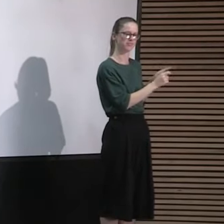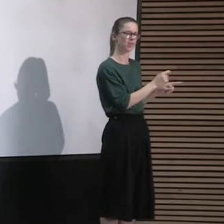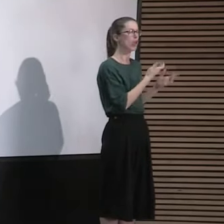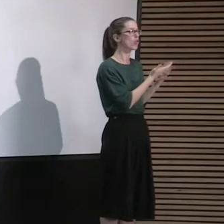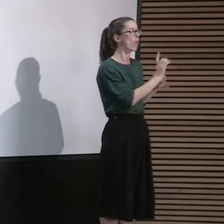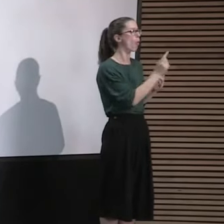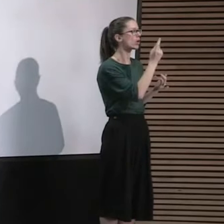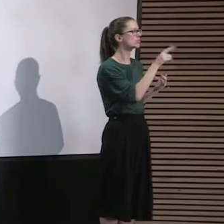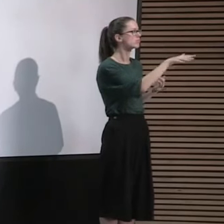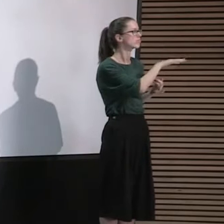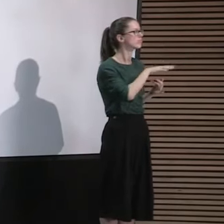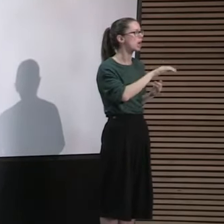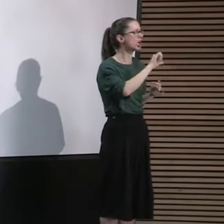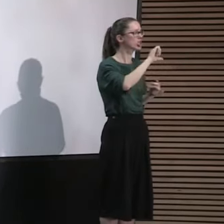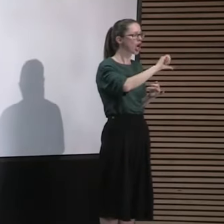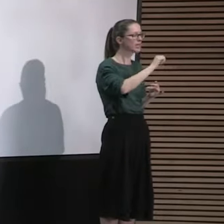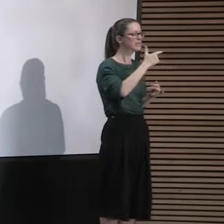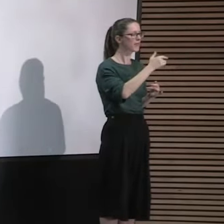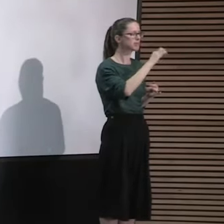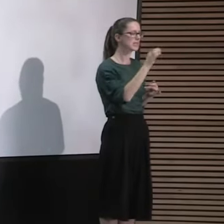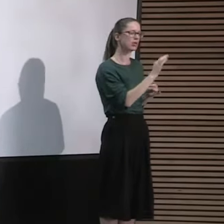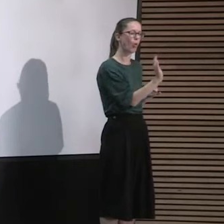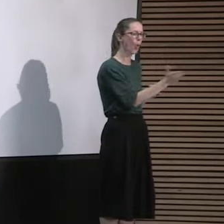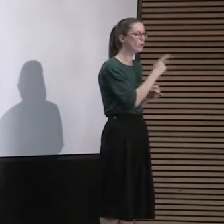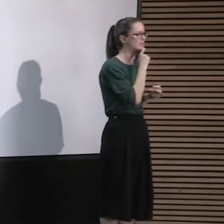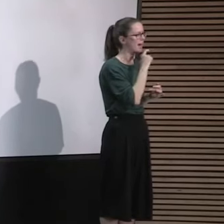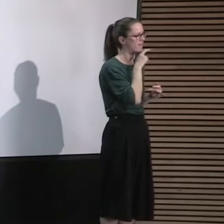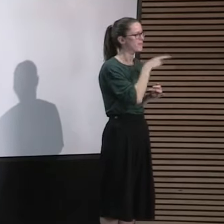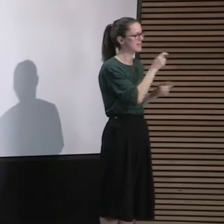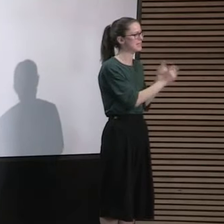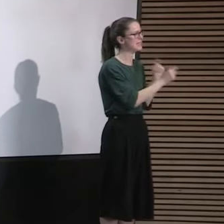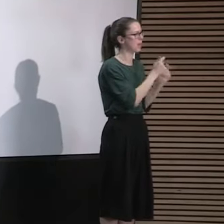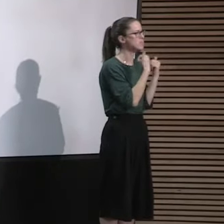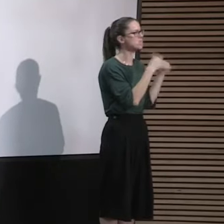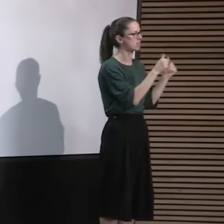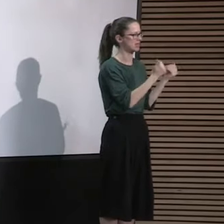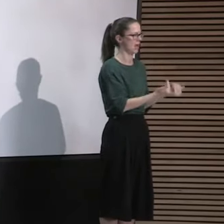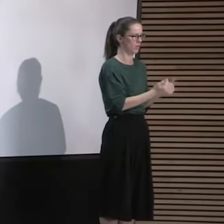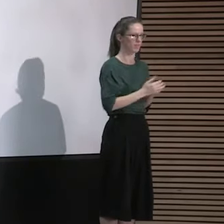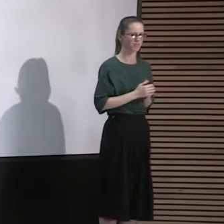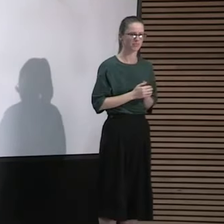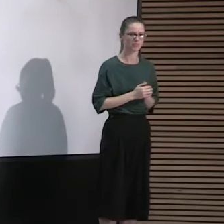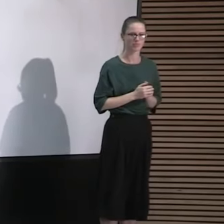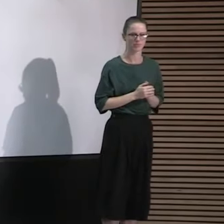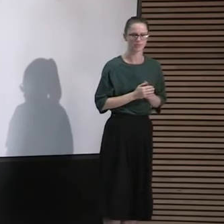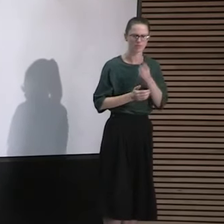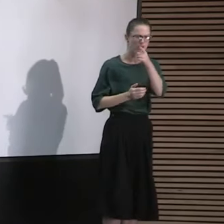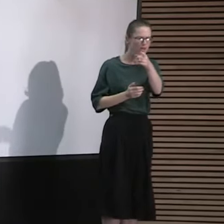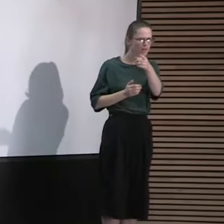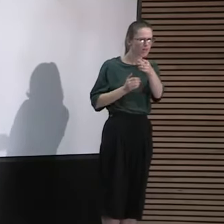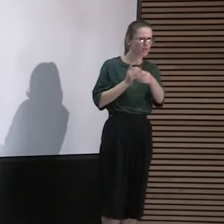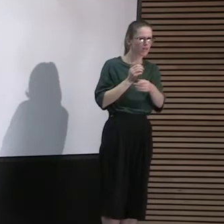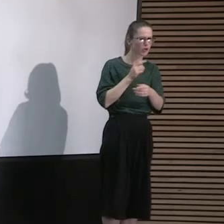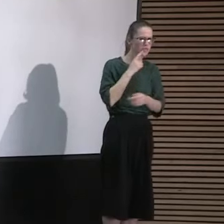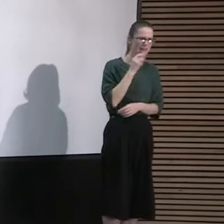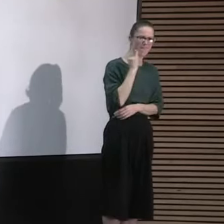in Auckland, I think it's 97% of all staff within MIQ have been tested. Minister, so are you saying that the fault